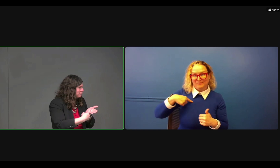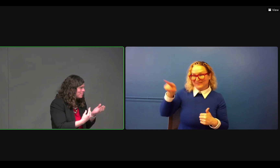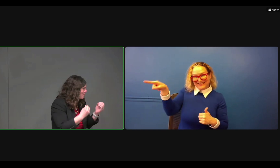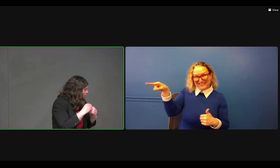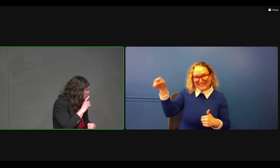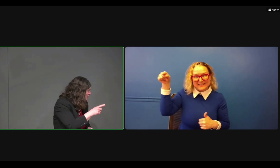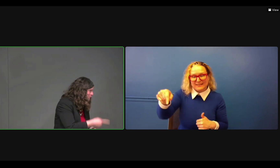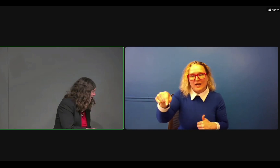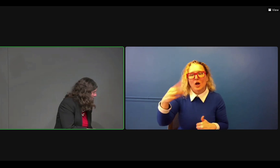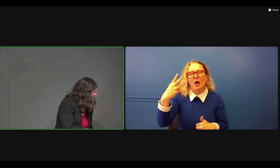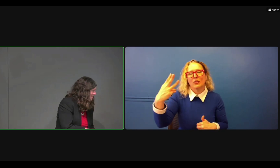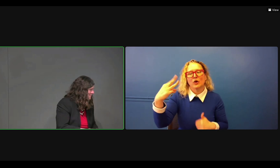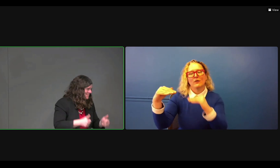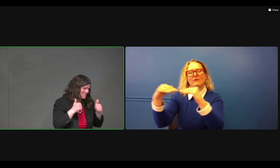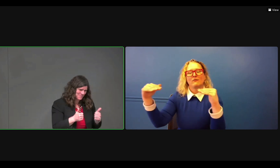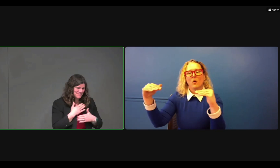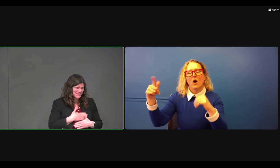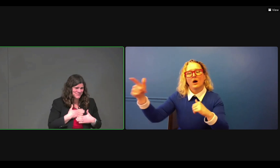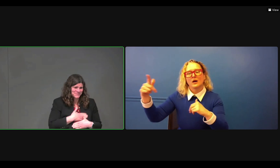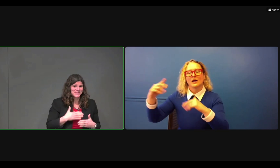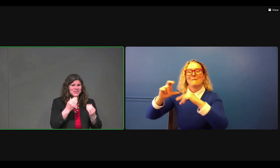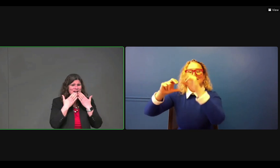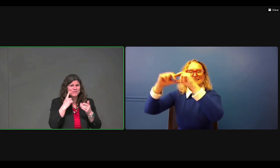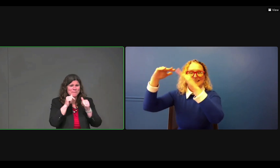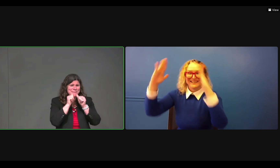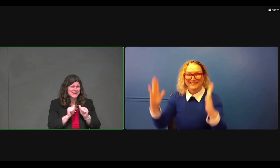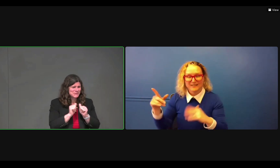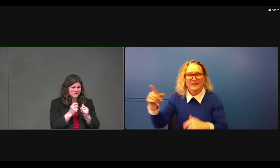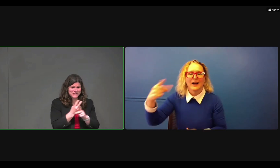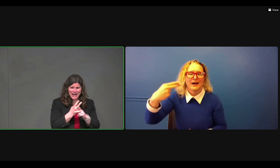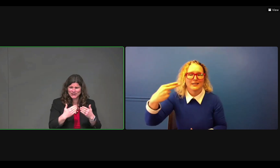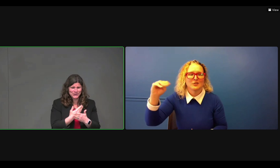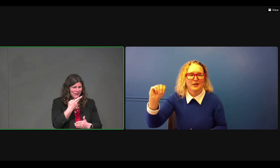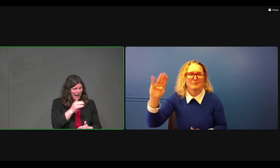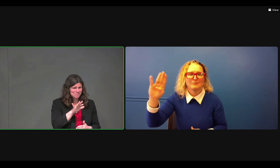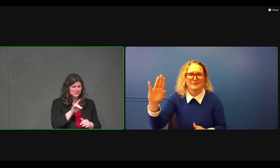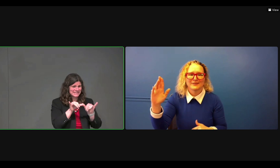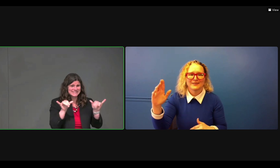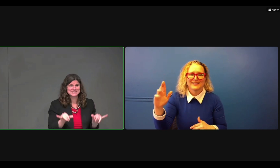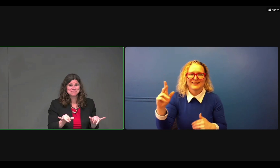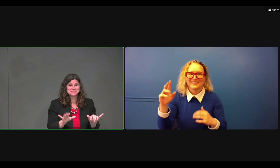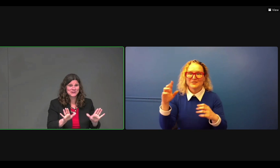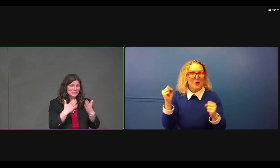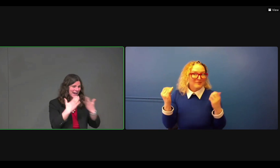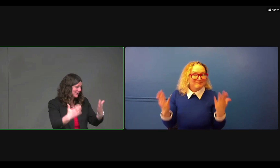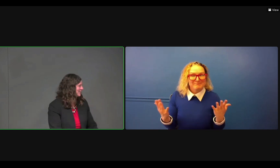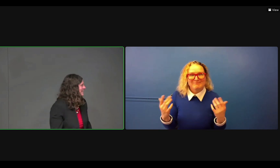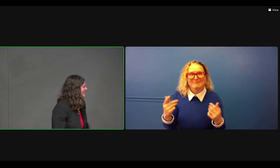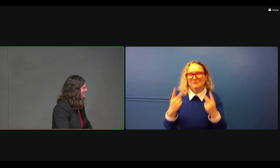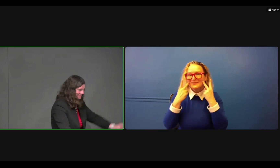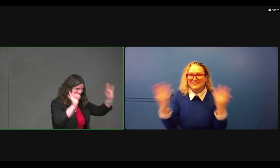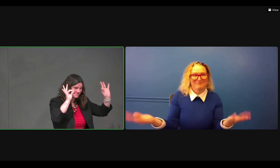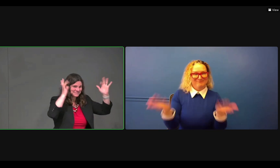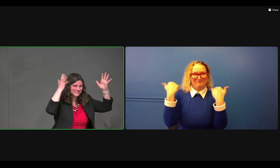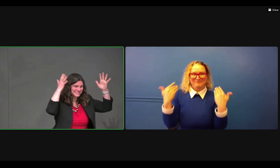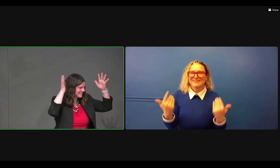on campus, please stop by HMB on the 3rd floor to say hello to Dr. Barth, who will be with us for some time. And thank you everyone,